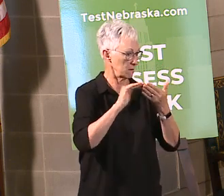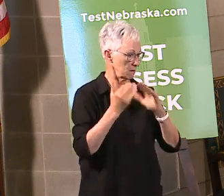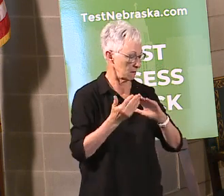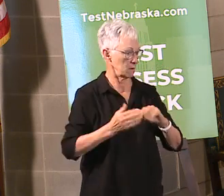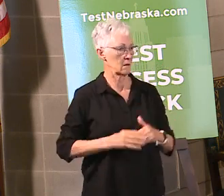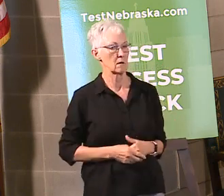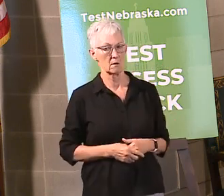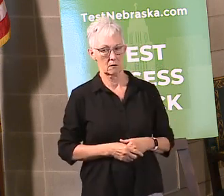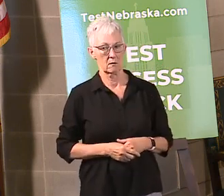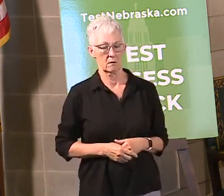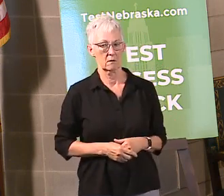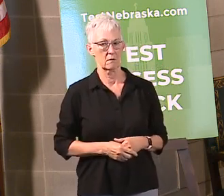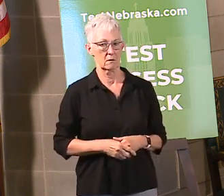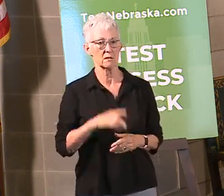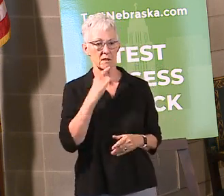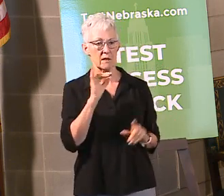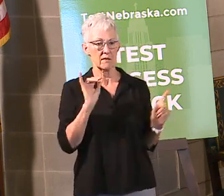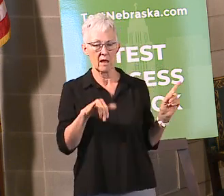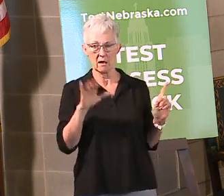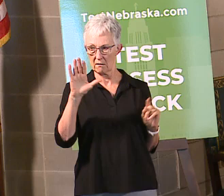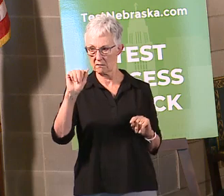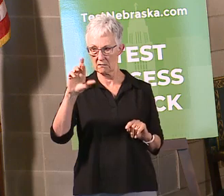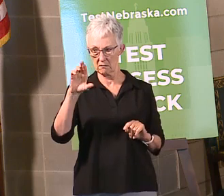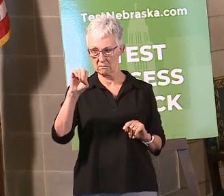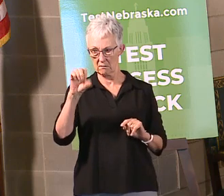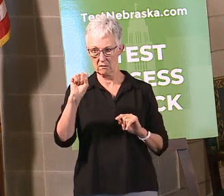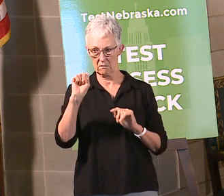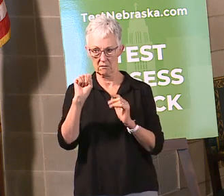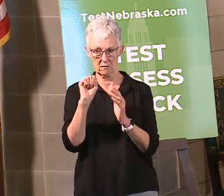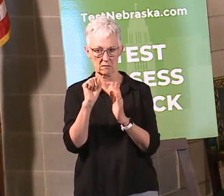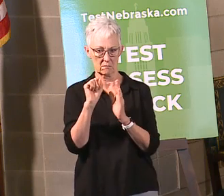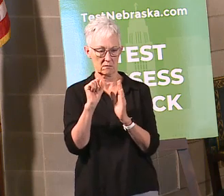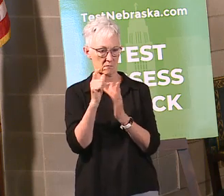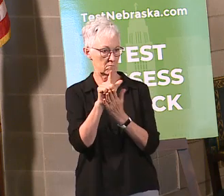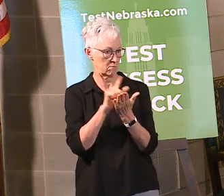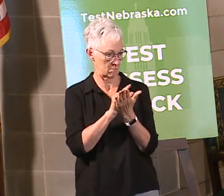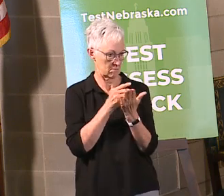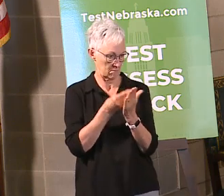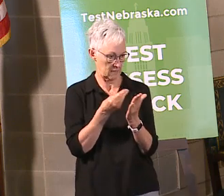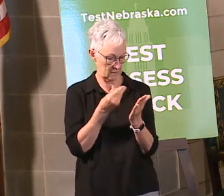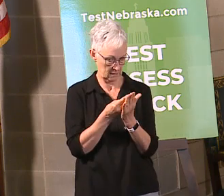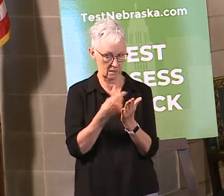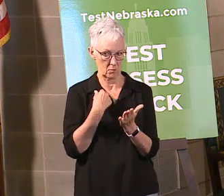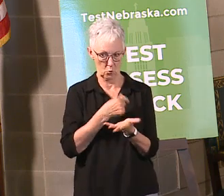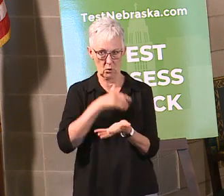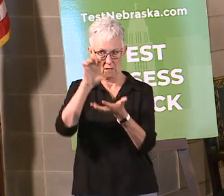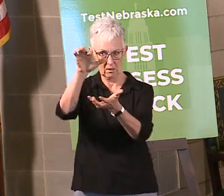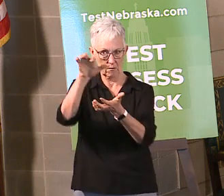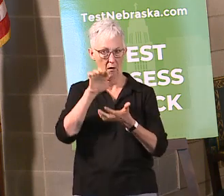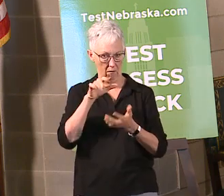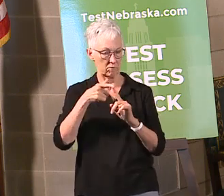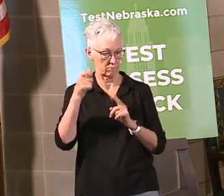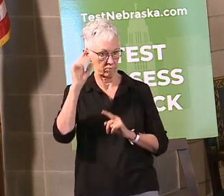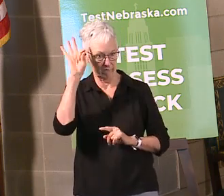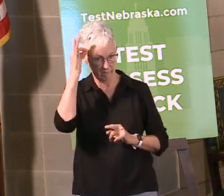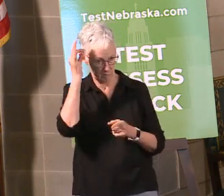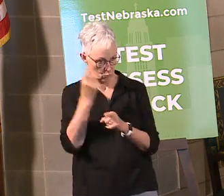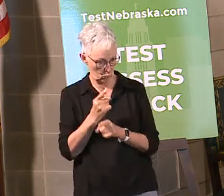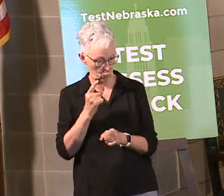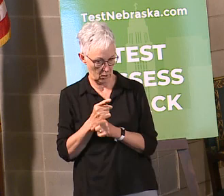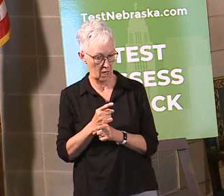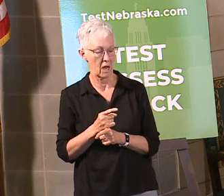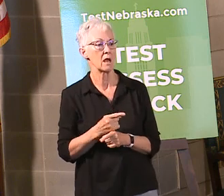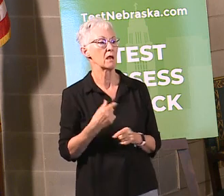on a plan with regard to how that money will be used. And also just a reminder that Douglas County got